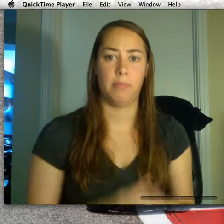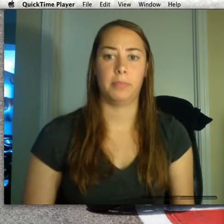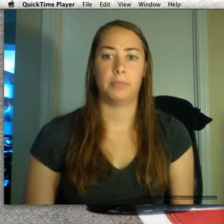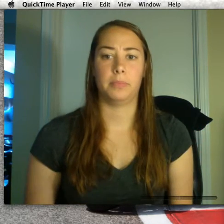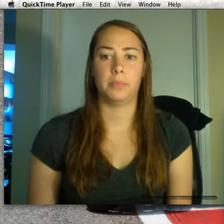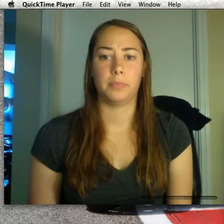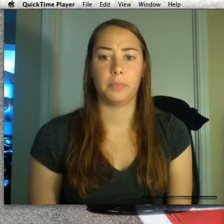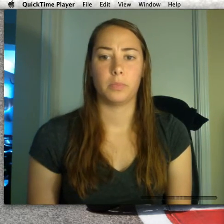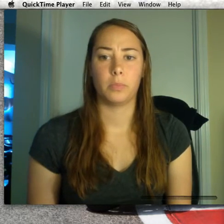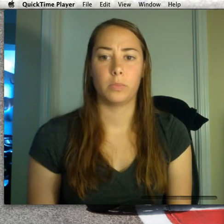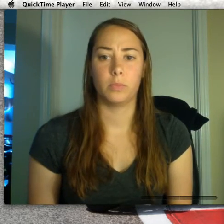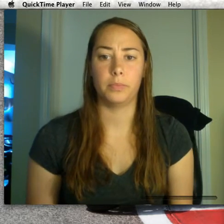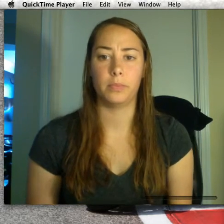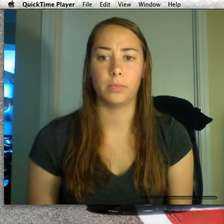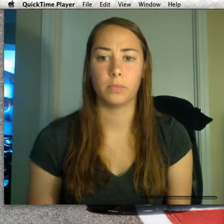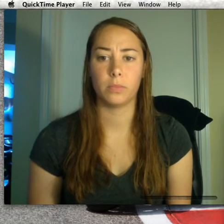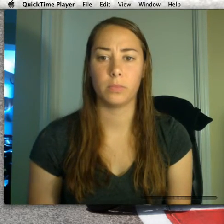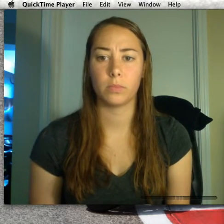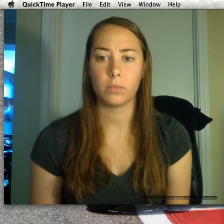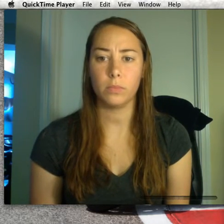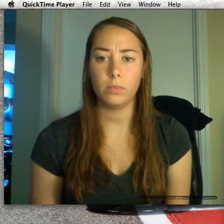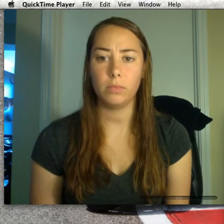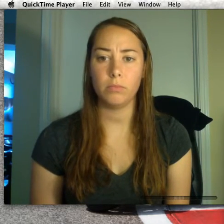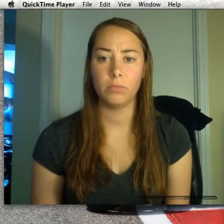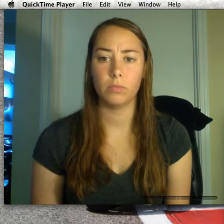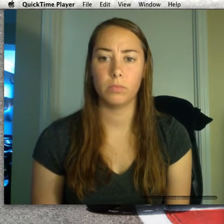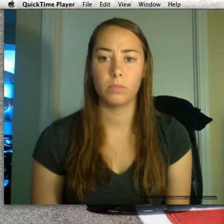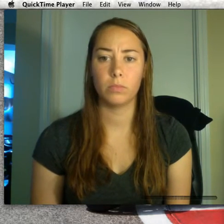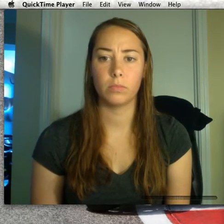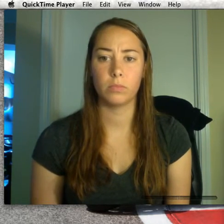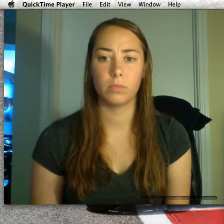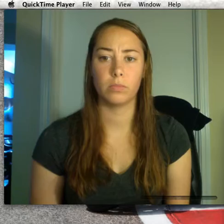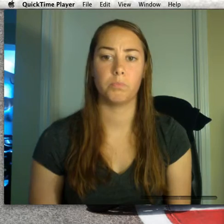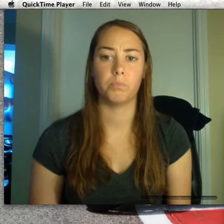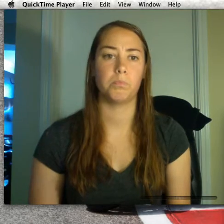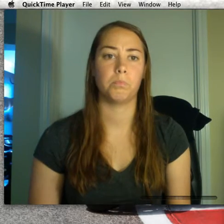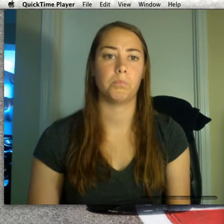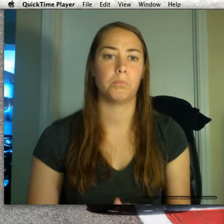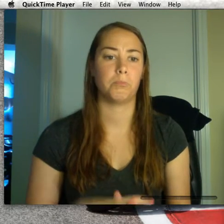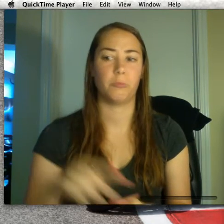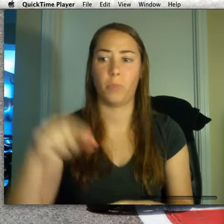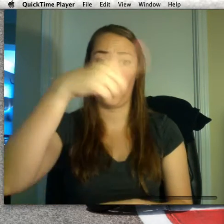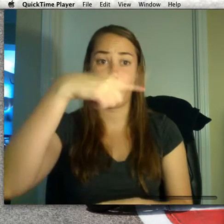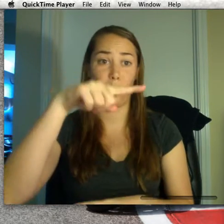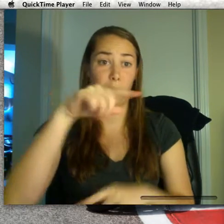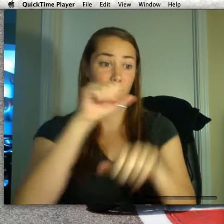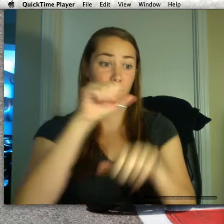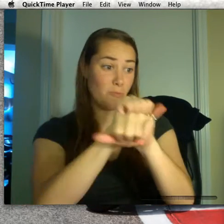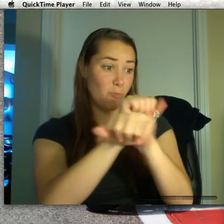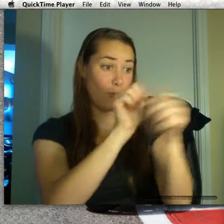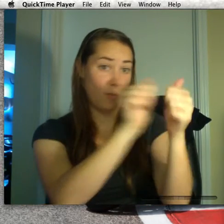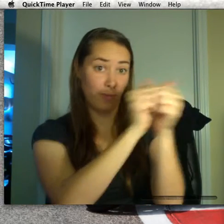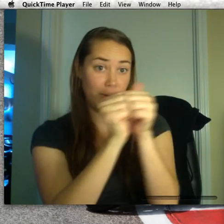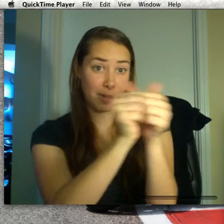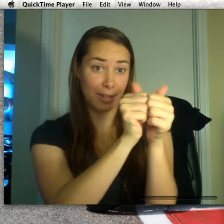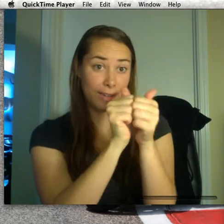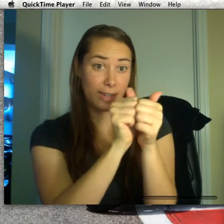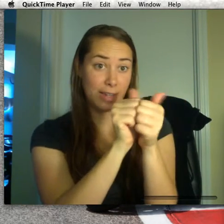multi-character. When we come together, we become members of a common team pursuing a common